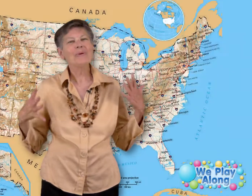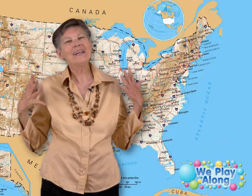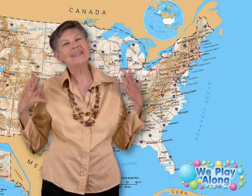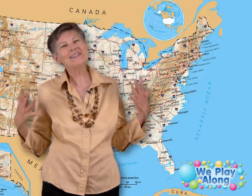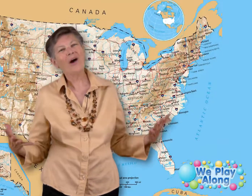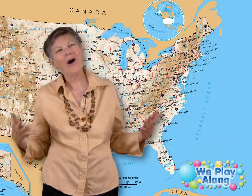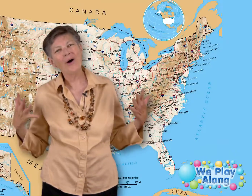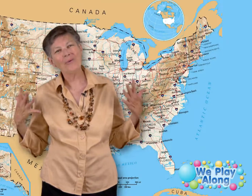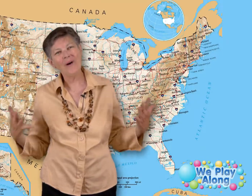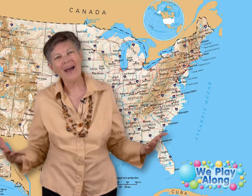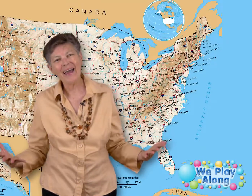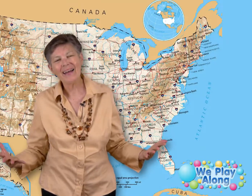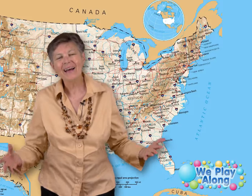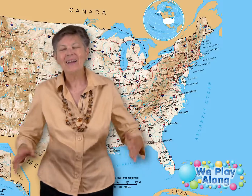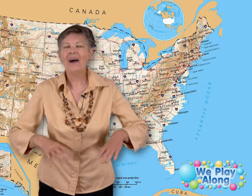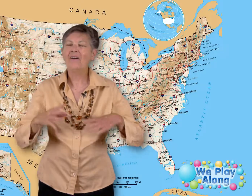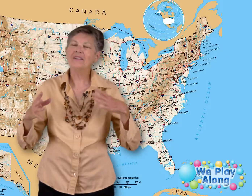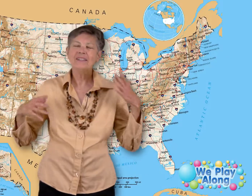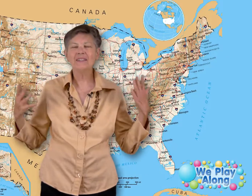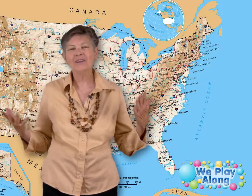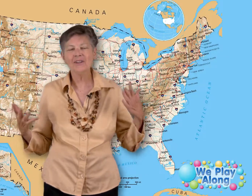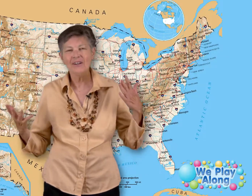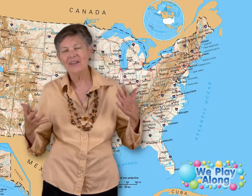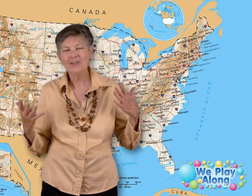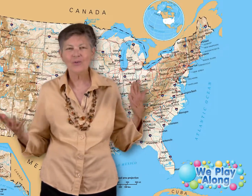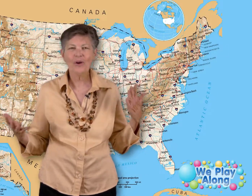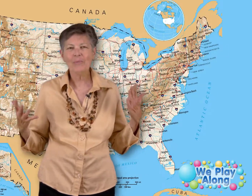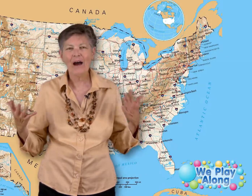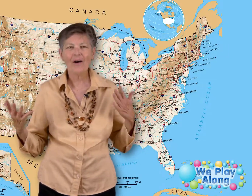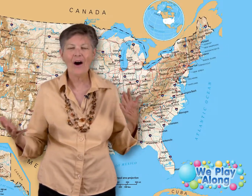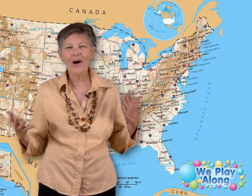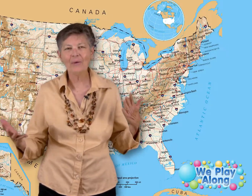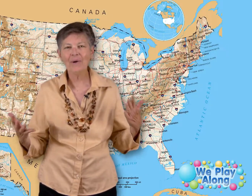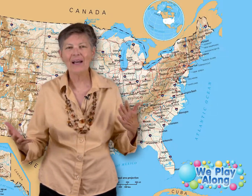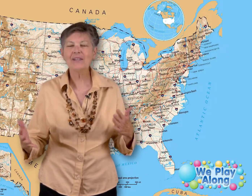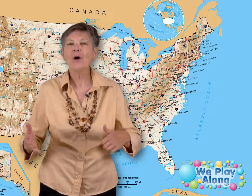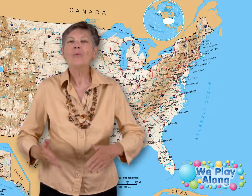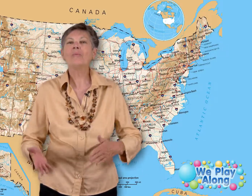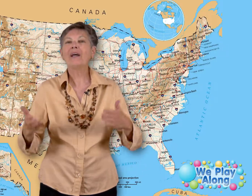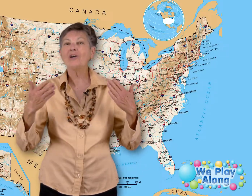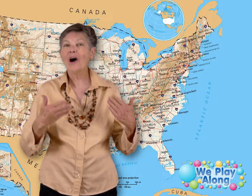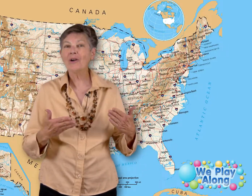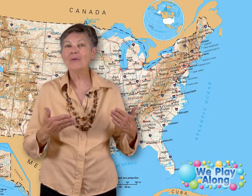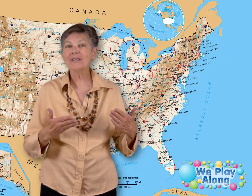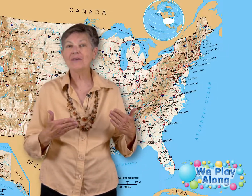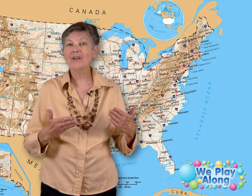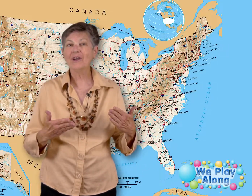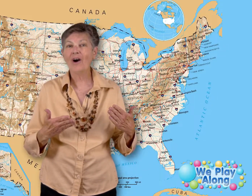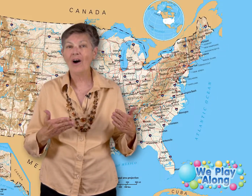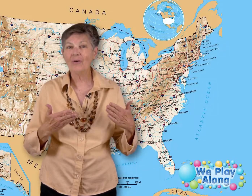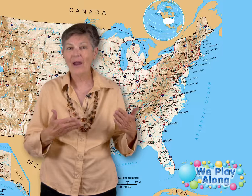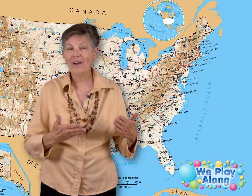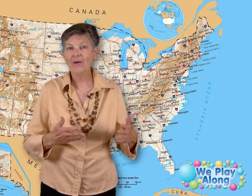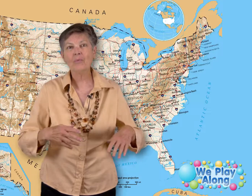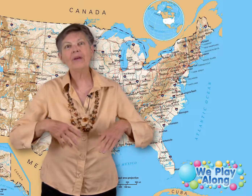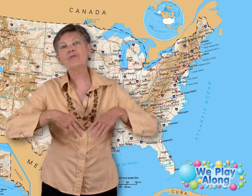Pretty song, right? Now, just a little story about columbines. When my daughter was living in Colorado, and we've